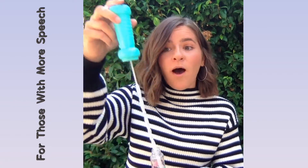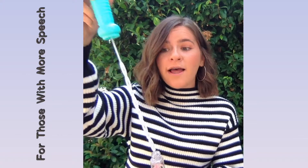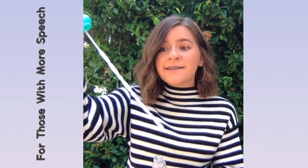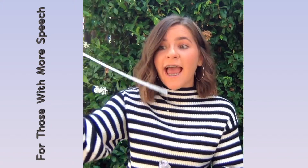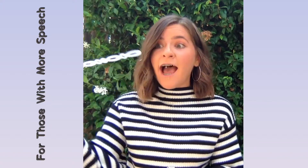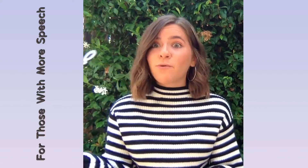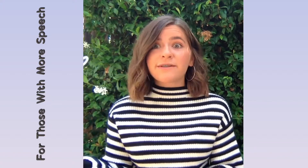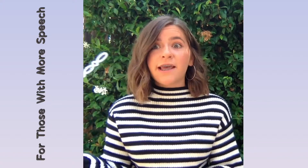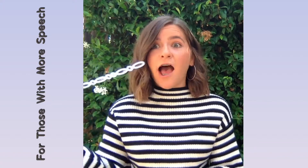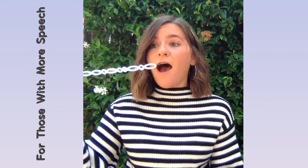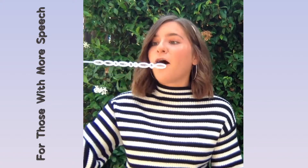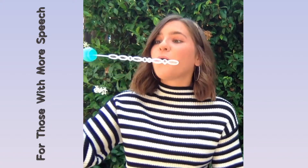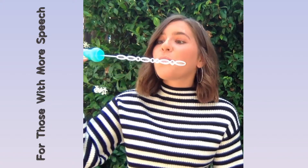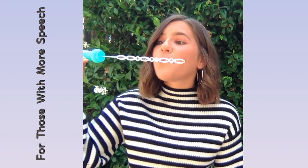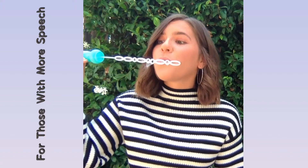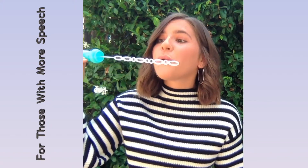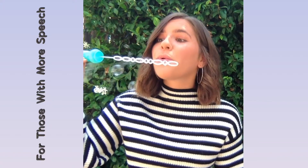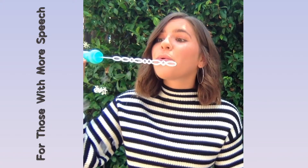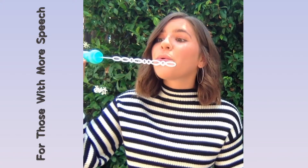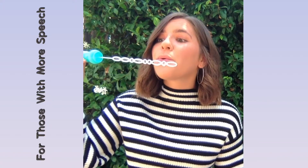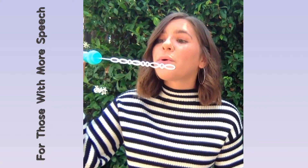Take wand out.